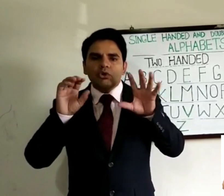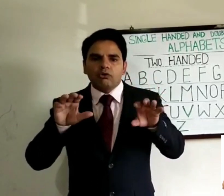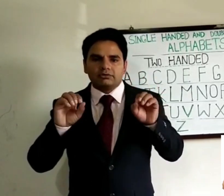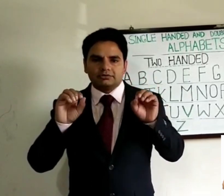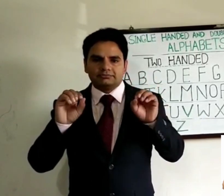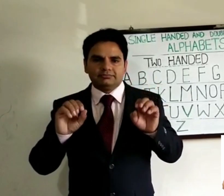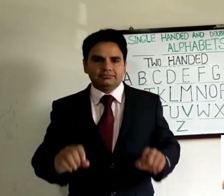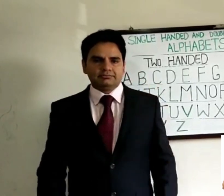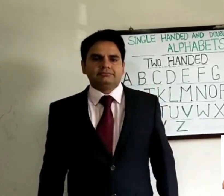dog,